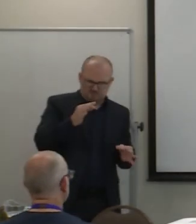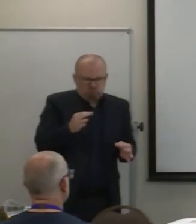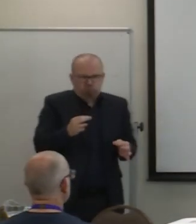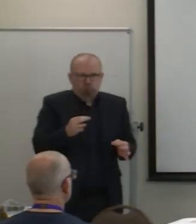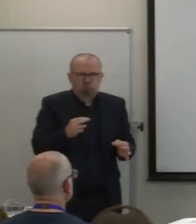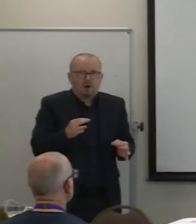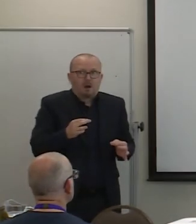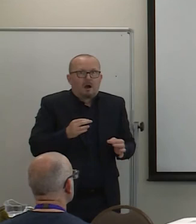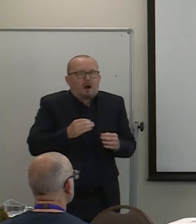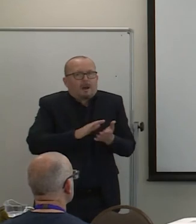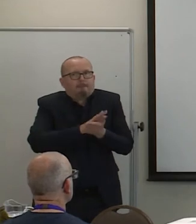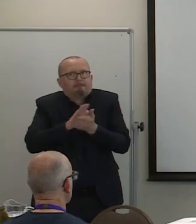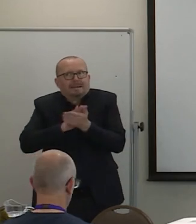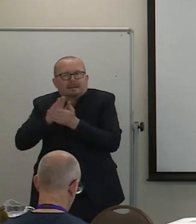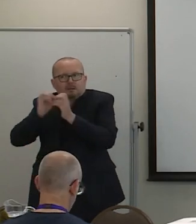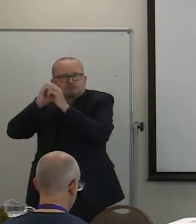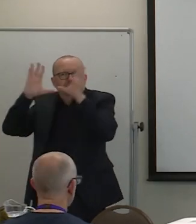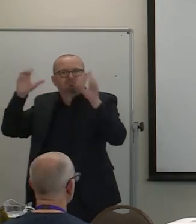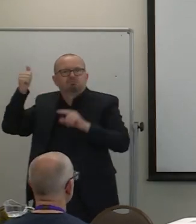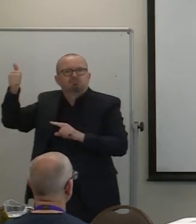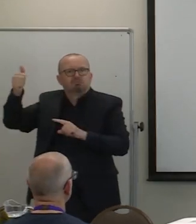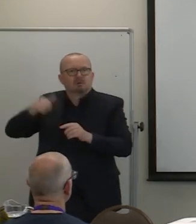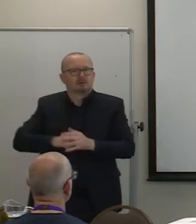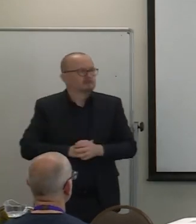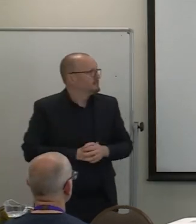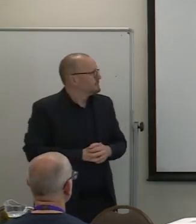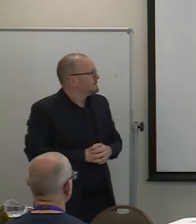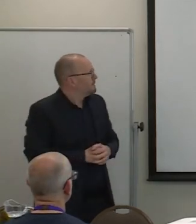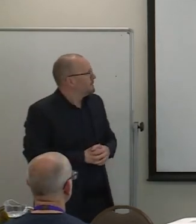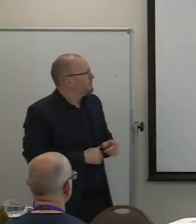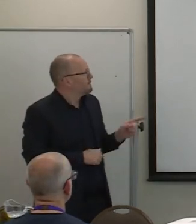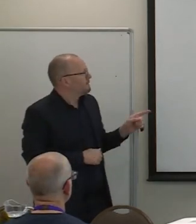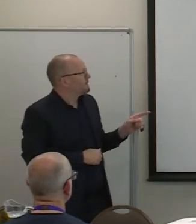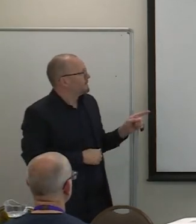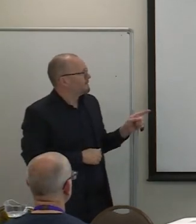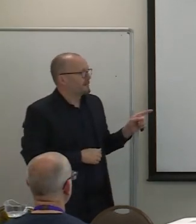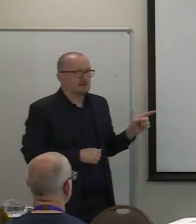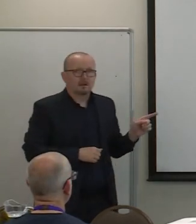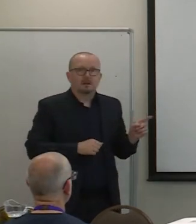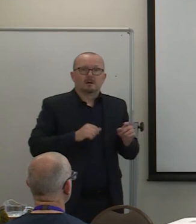I want to digitise our insects so that they don't look like they've just smashed into the windscreen of a car, but they look like artwork.